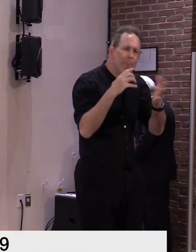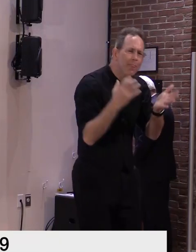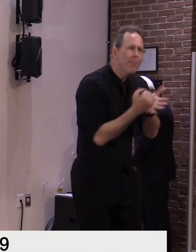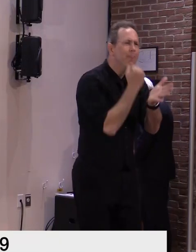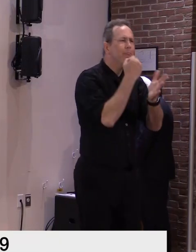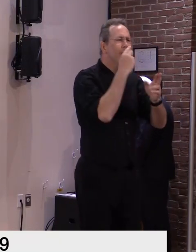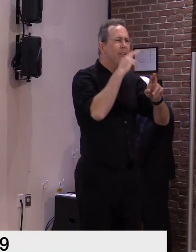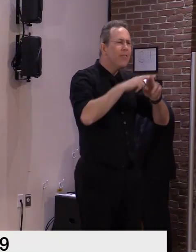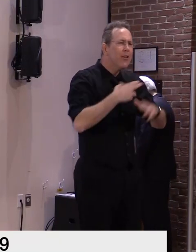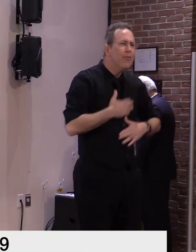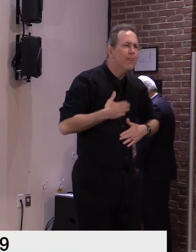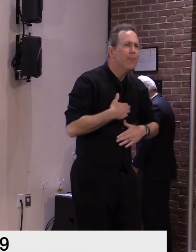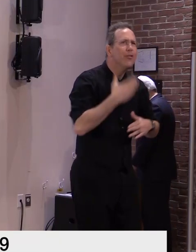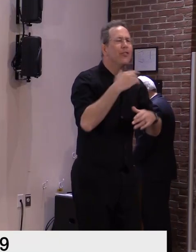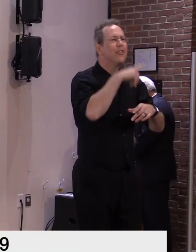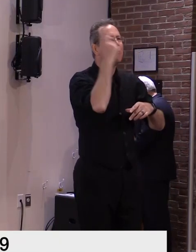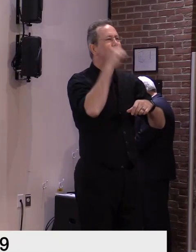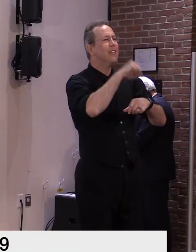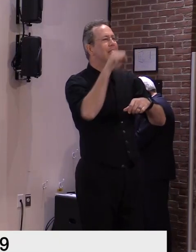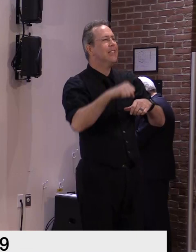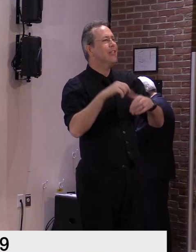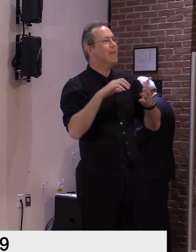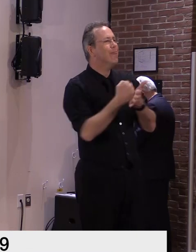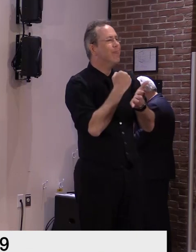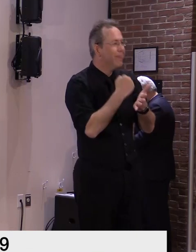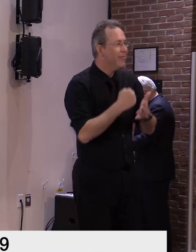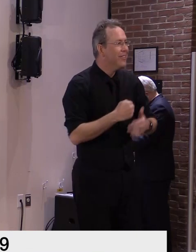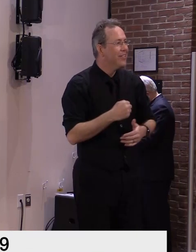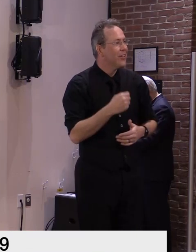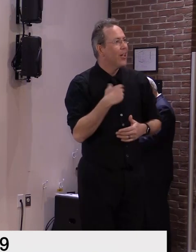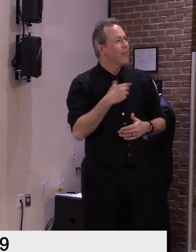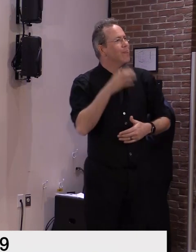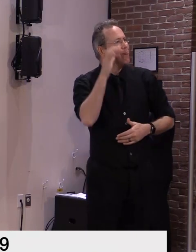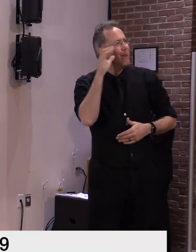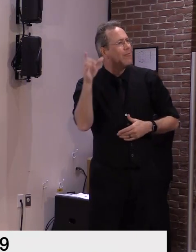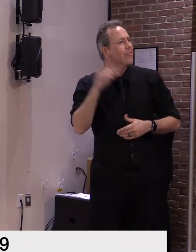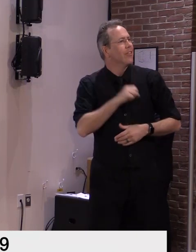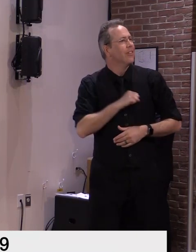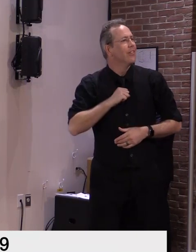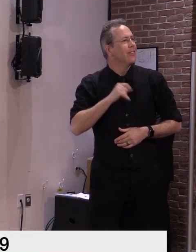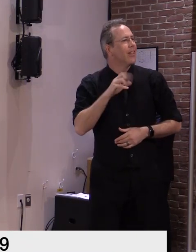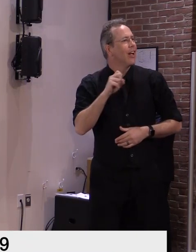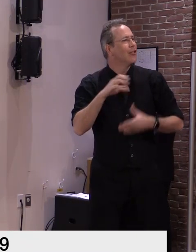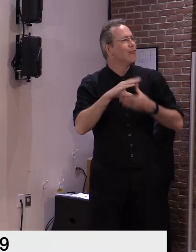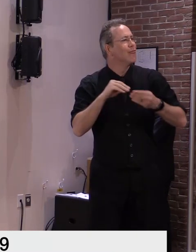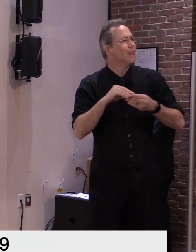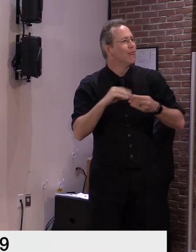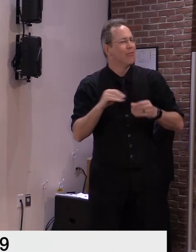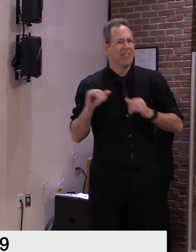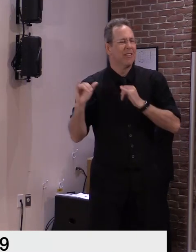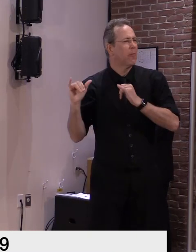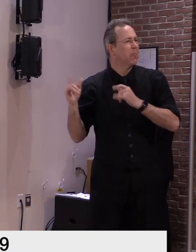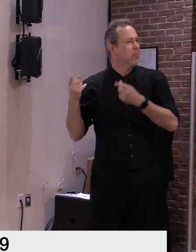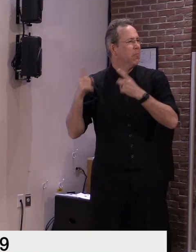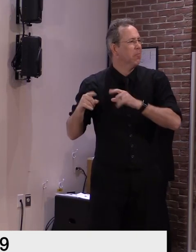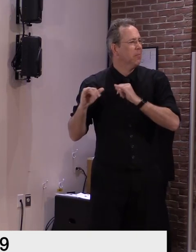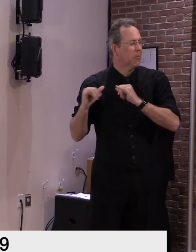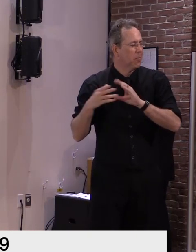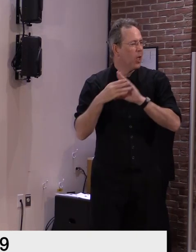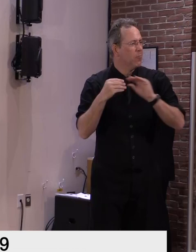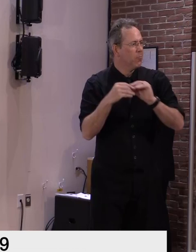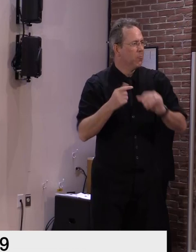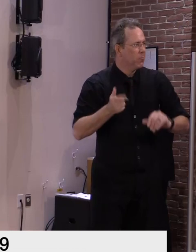a pleasure to see Senator Sanders echo those sentiments as well. What will this look like for families and